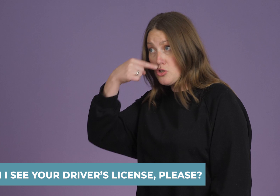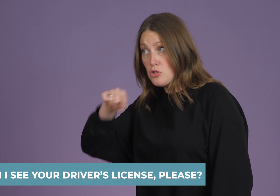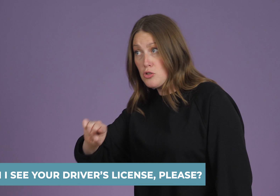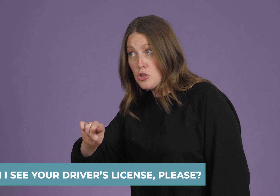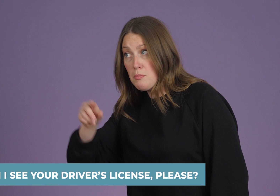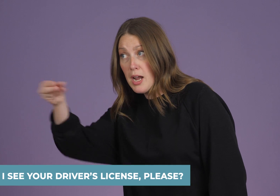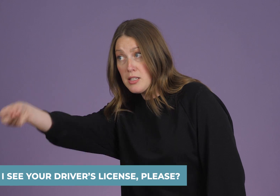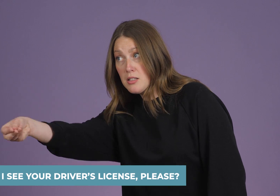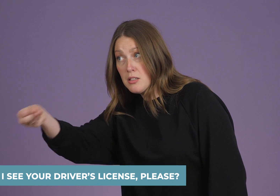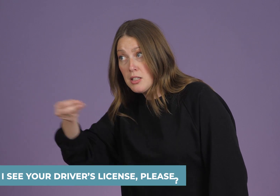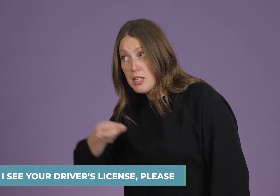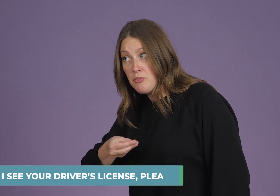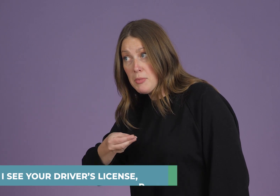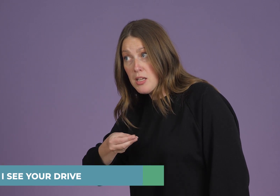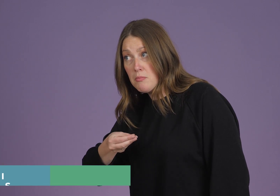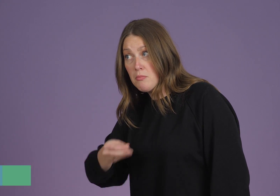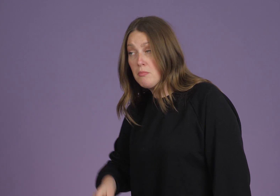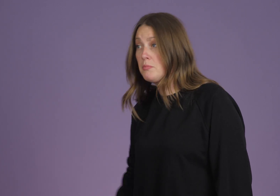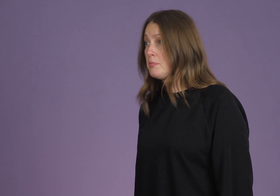License, do you mind? Give me.